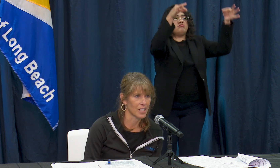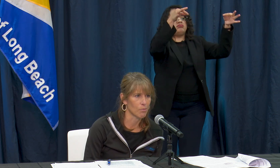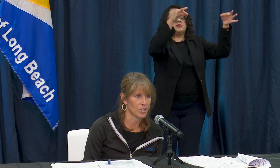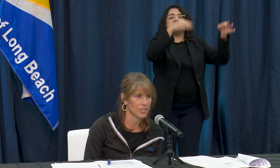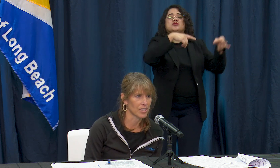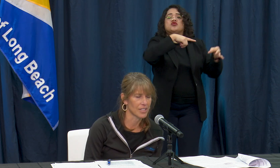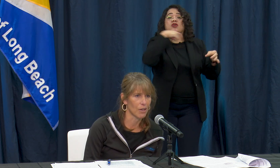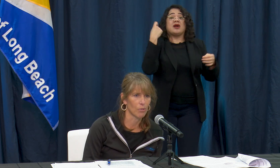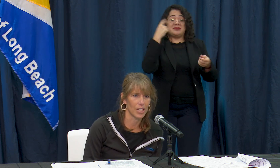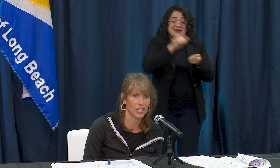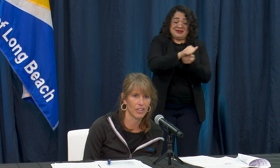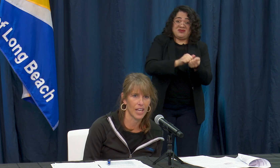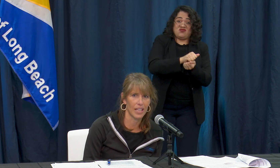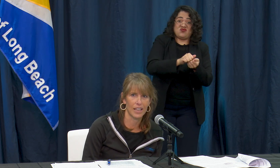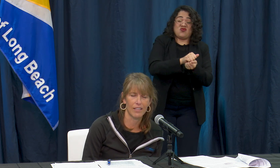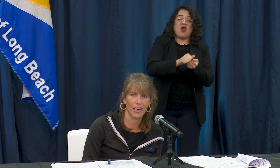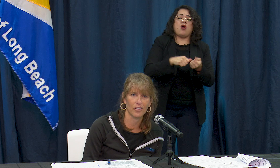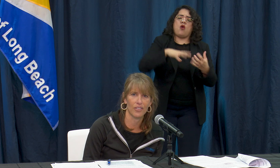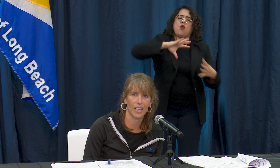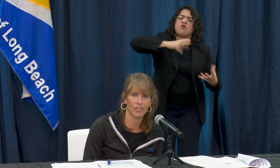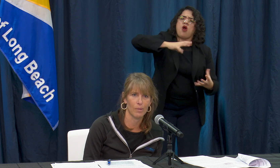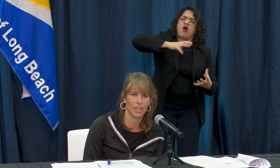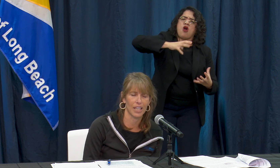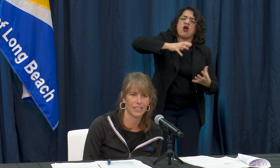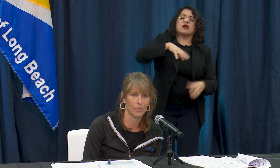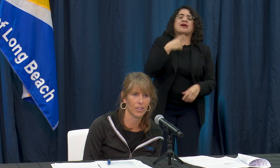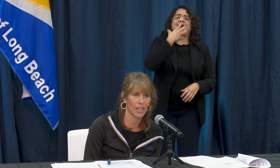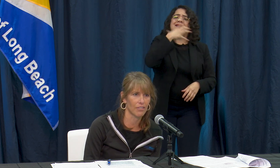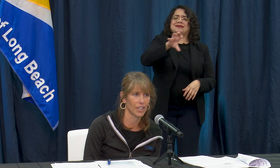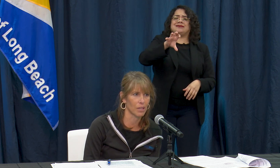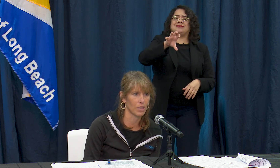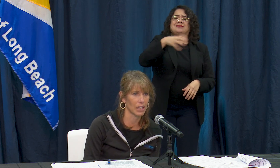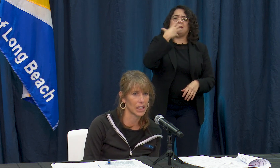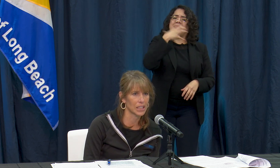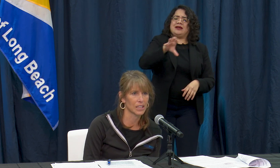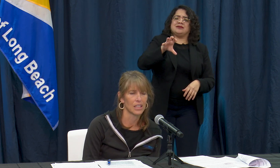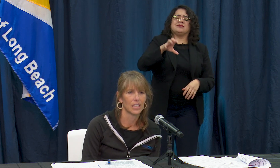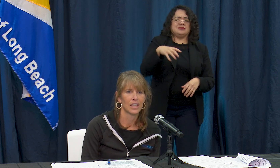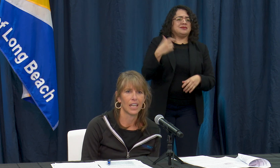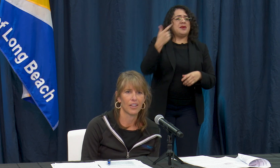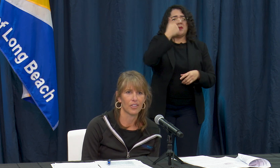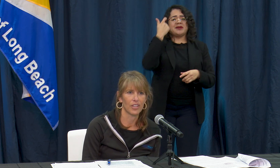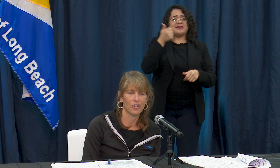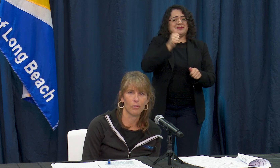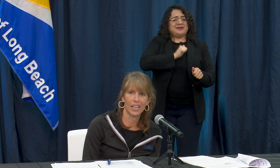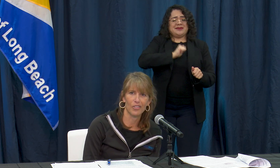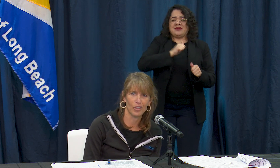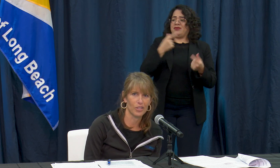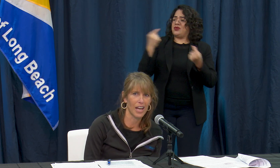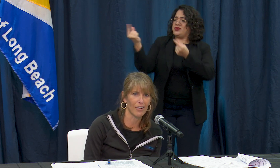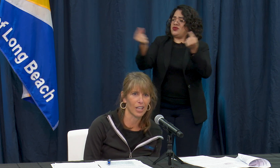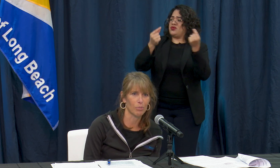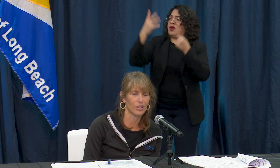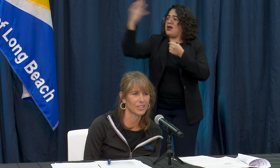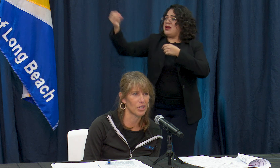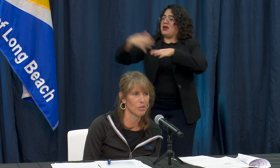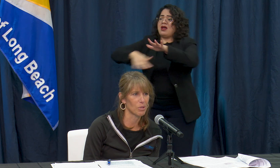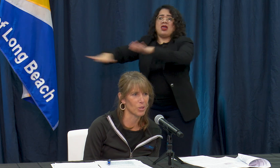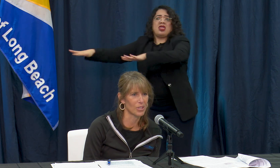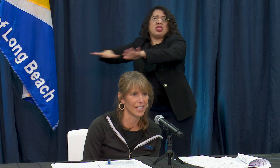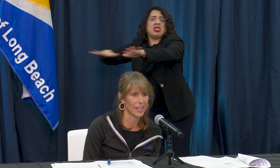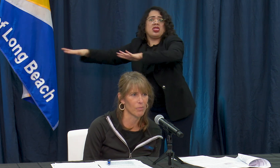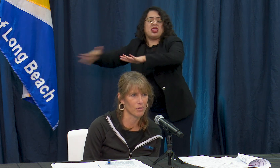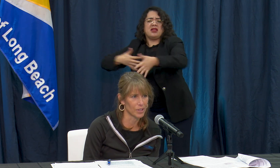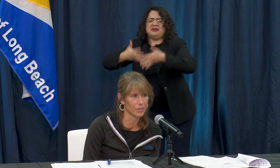in hot temperatures, as that will make sure that anything that has come in contact with the covering can be cleaned. This does mean it's good to have a couple so you